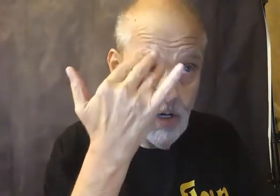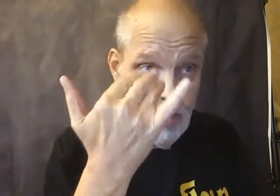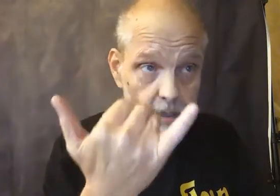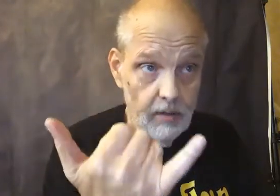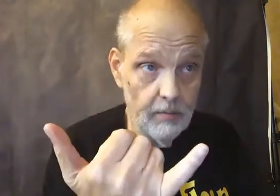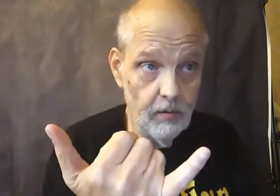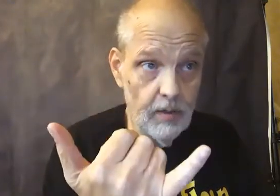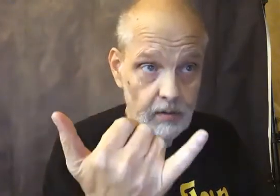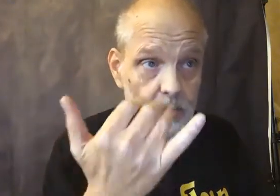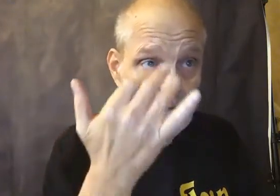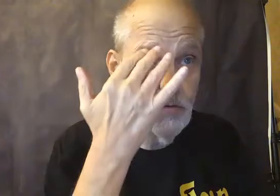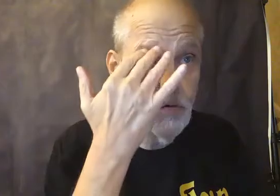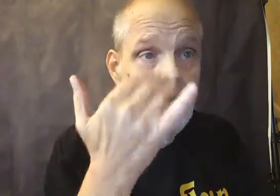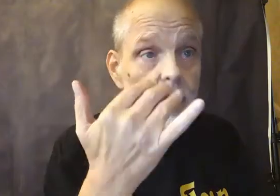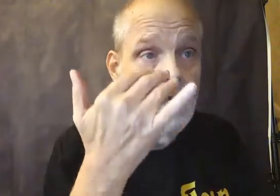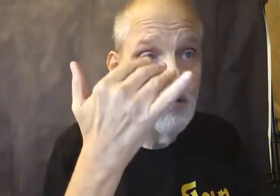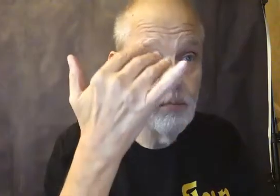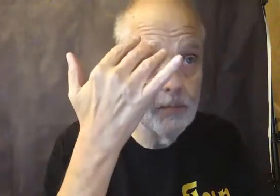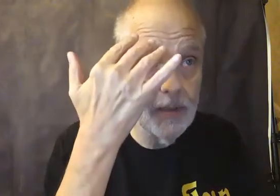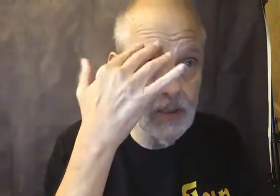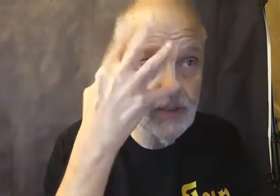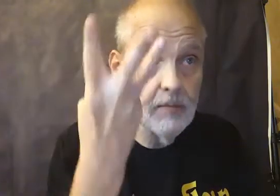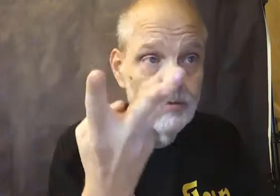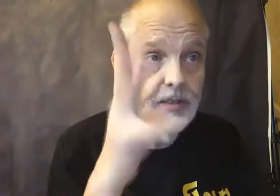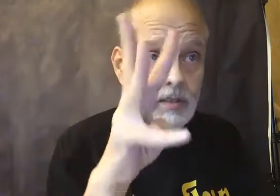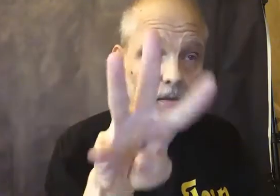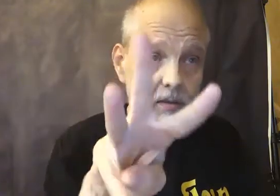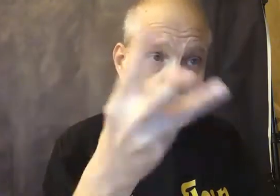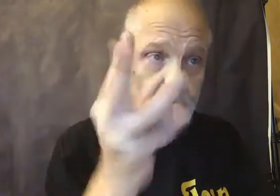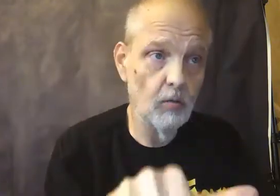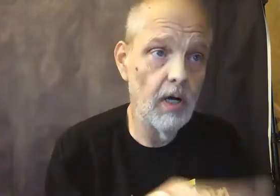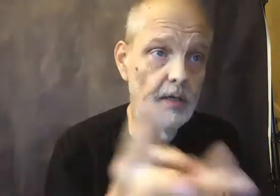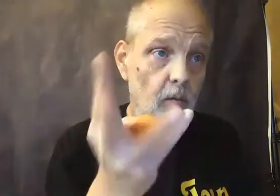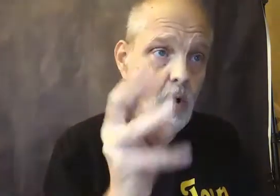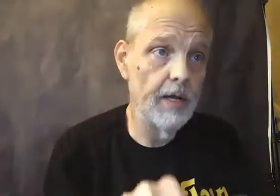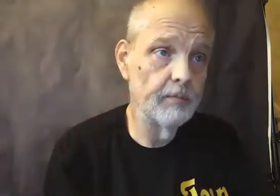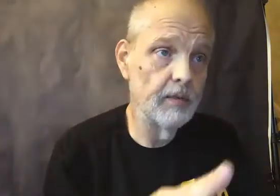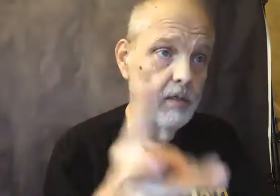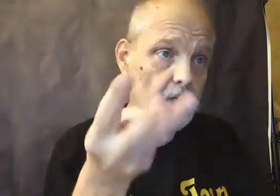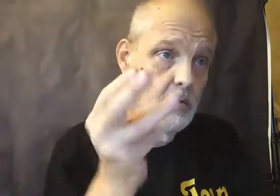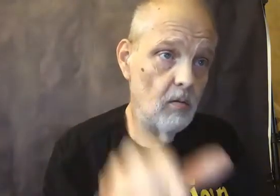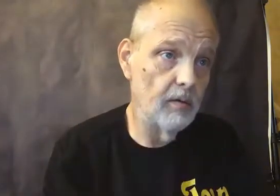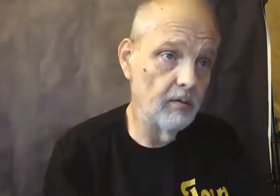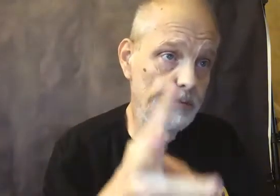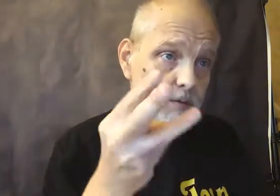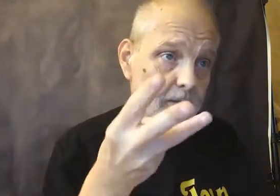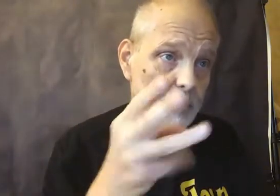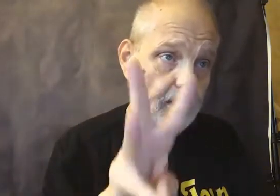Y, W, and ends in a Y. But a lot of times you'll see Y, the finger spell, and it's